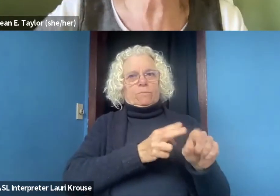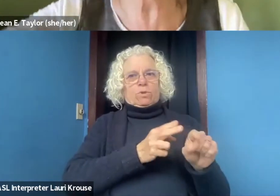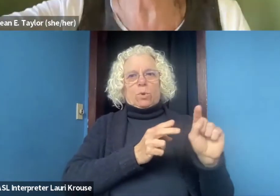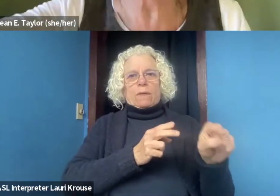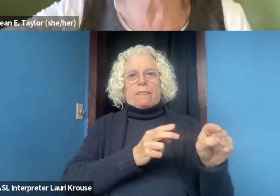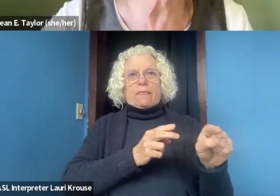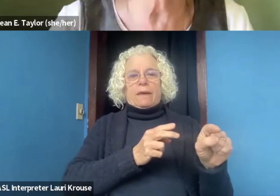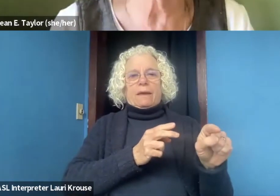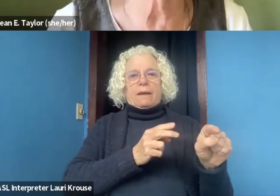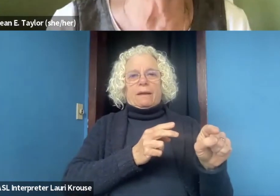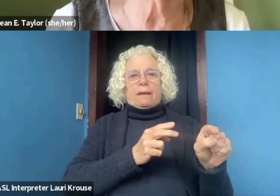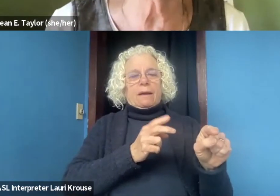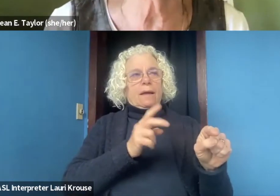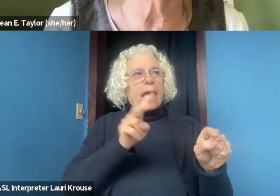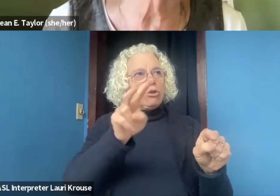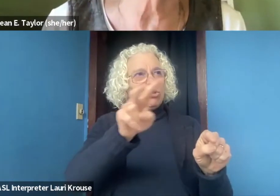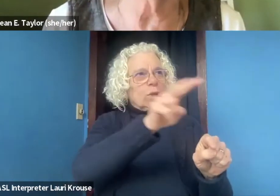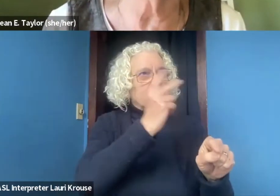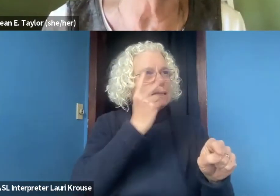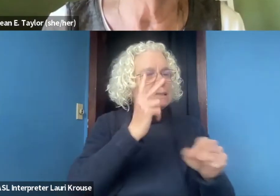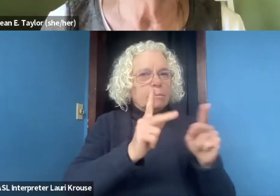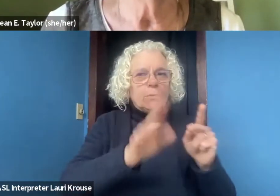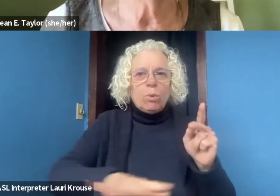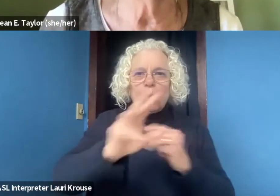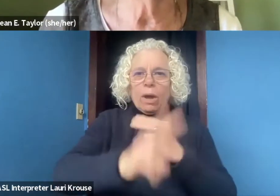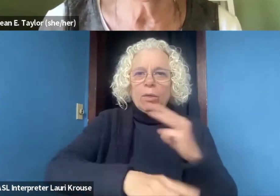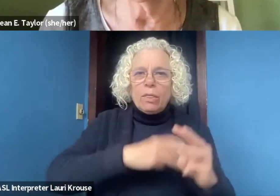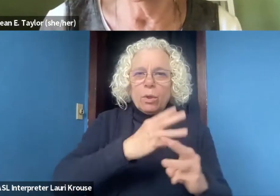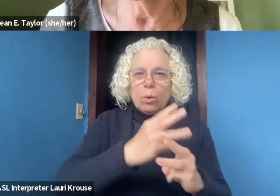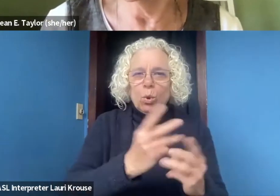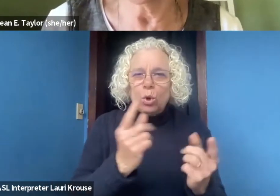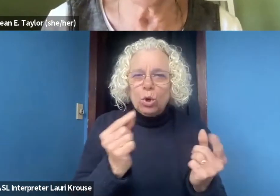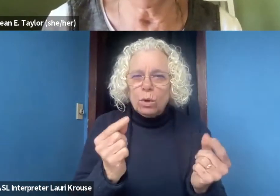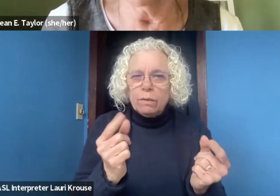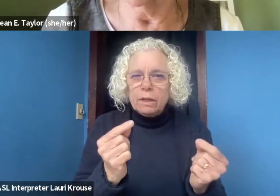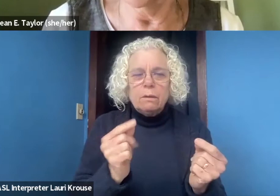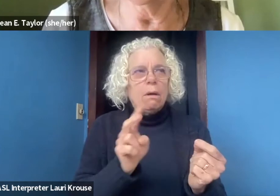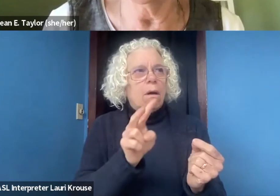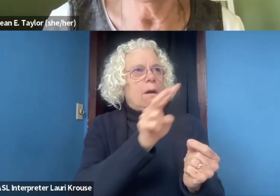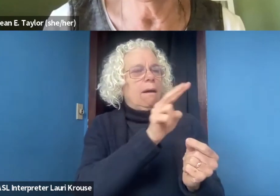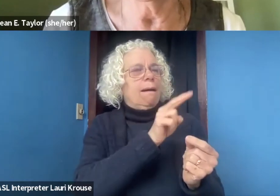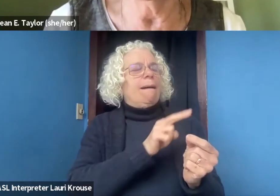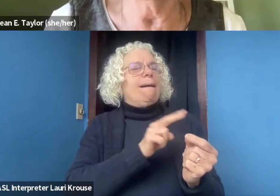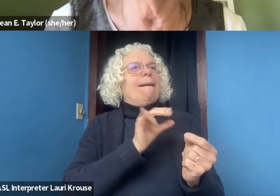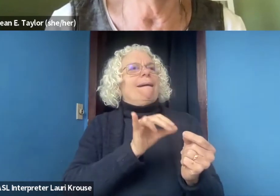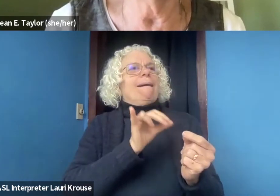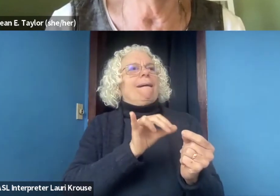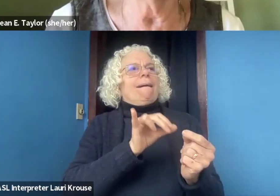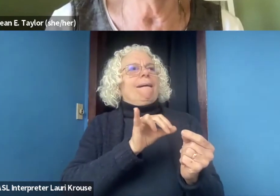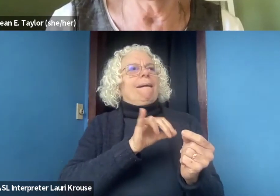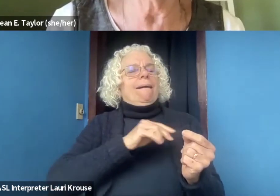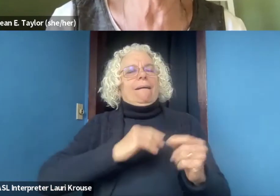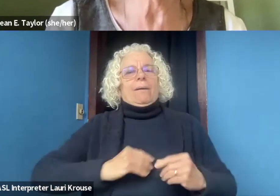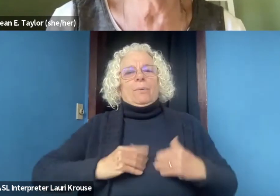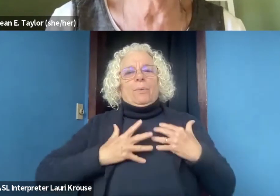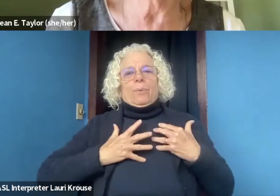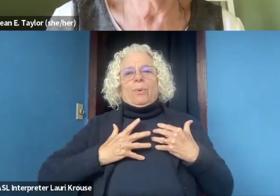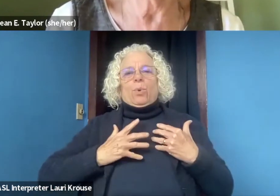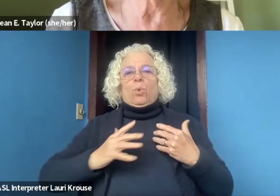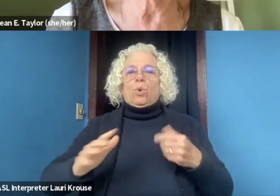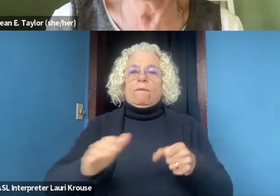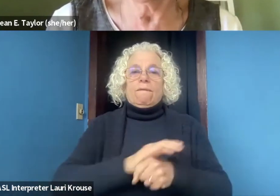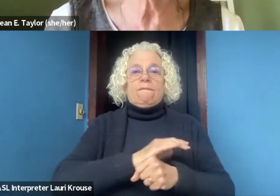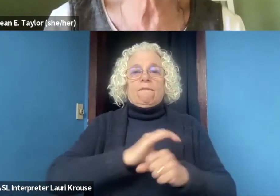in many amazing places around the world, and understand, we are a global community, and we